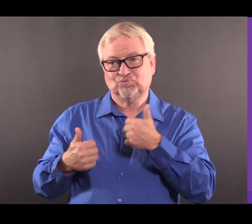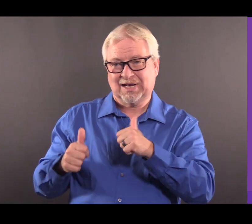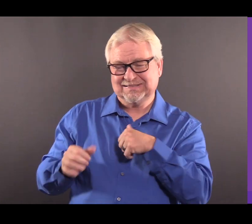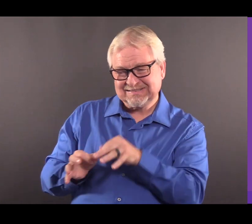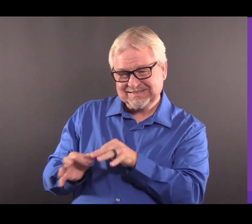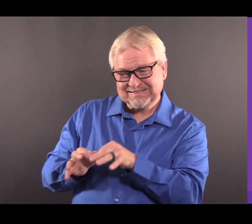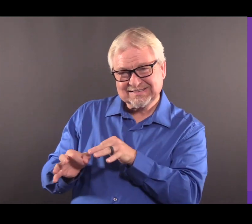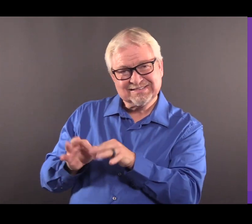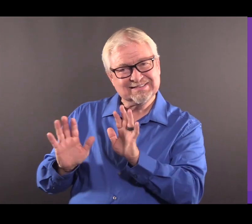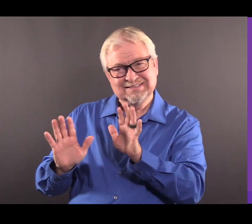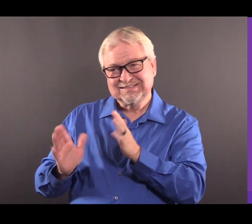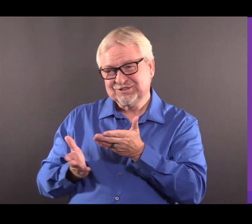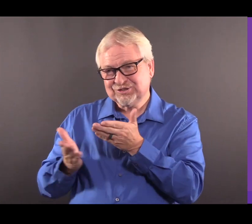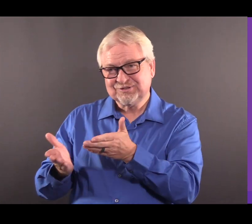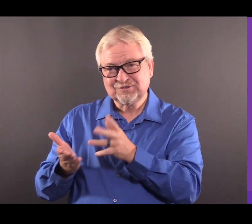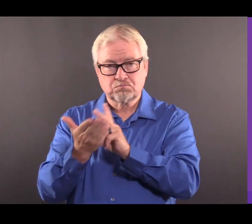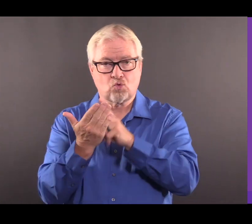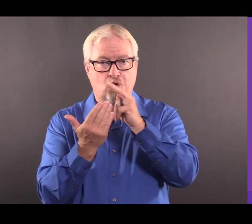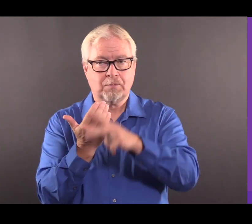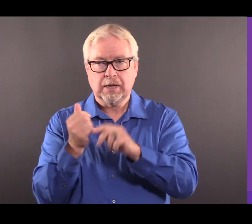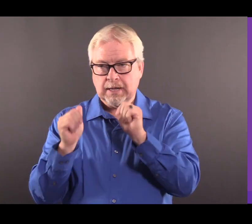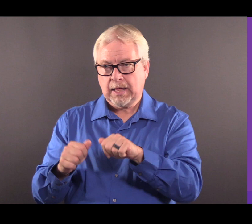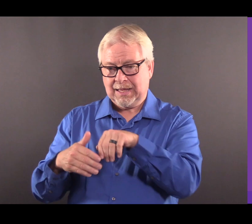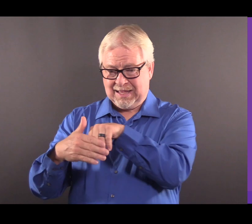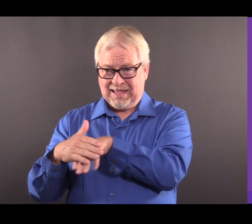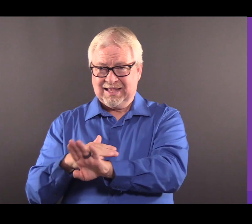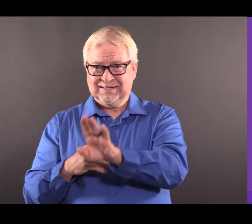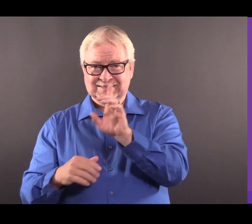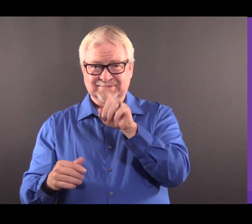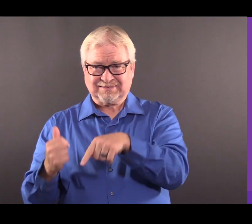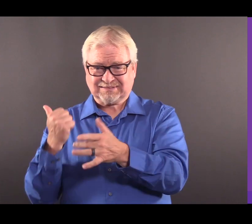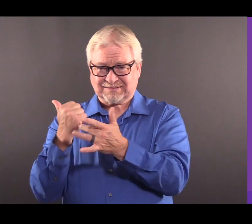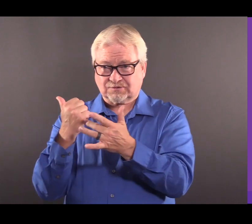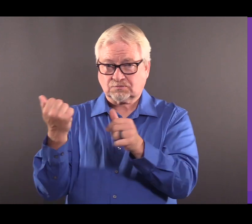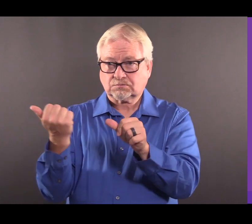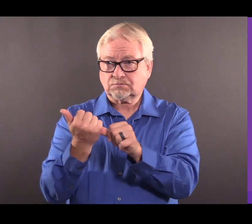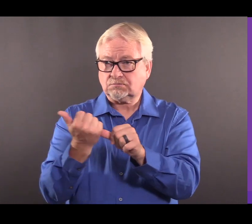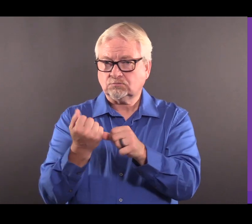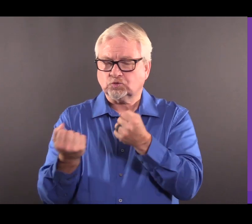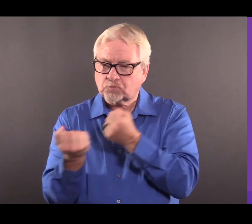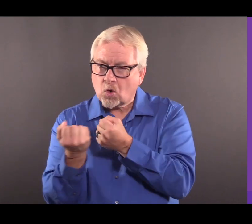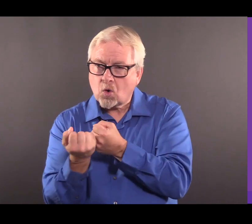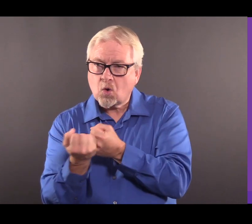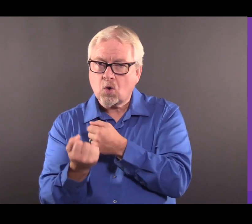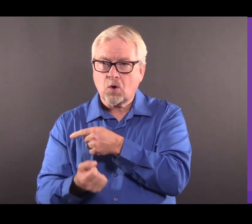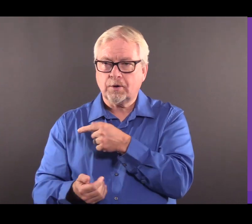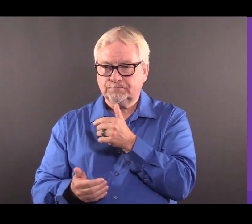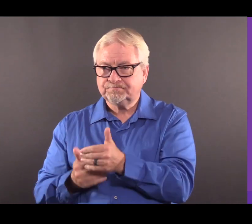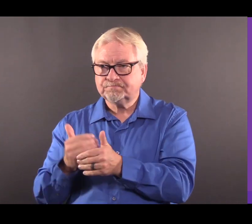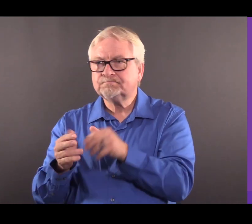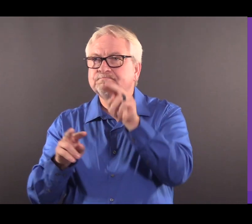we can demystify it and suggest how programs can access technical assistance to